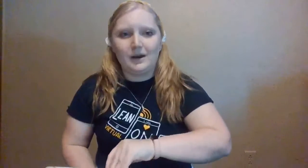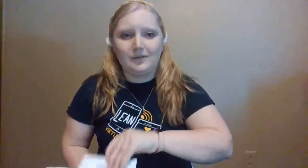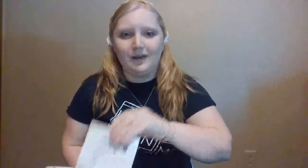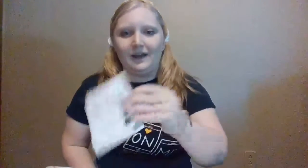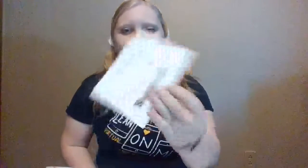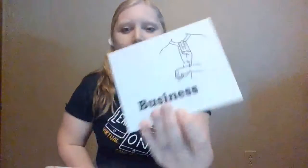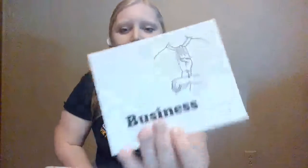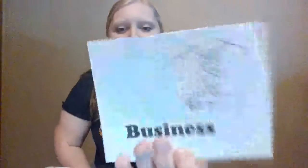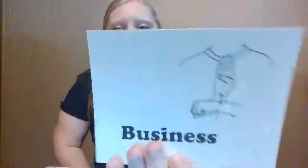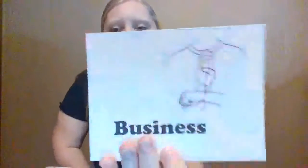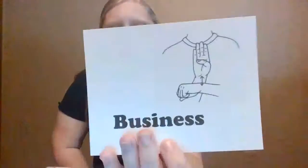Perfect.